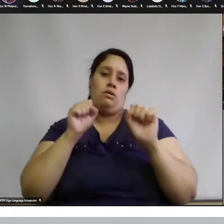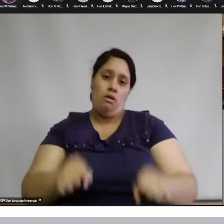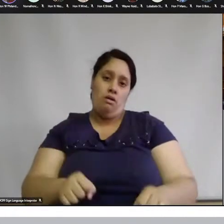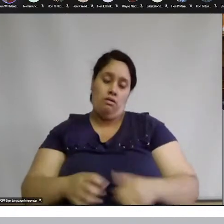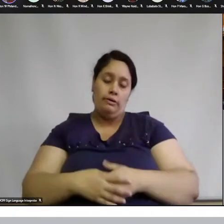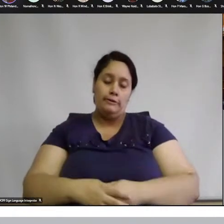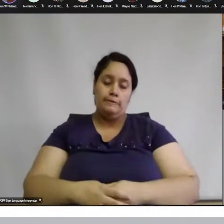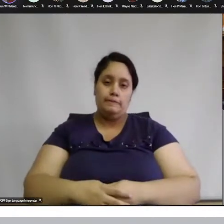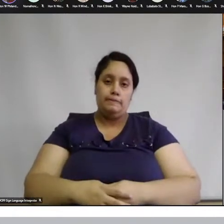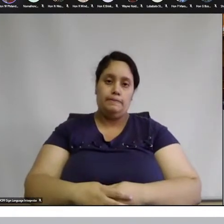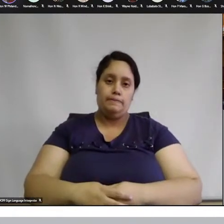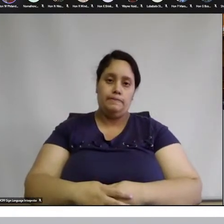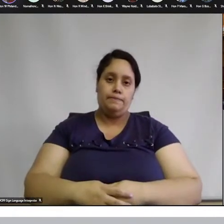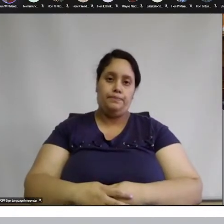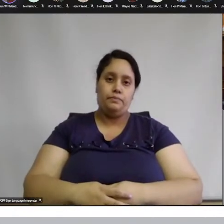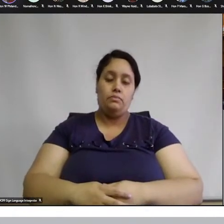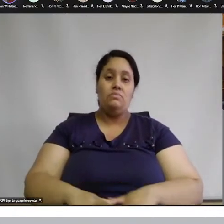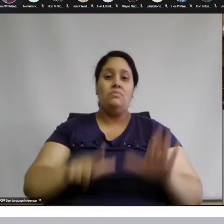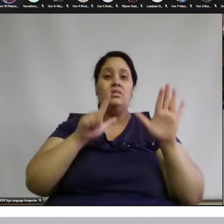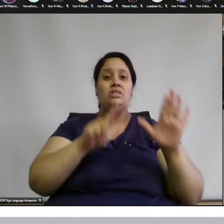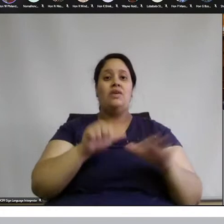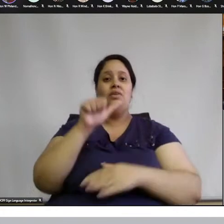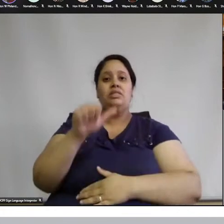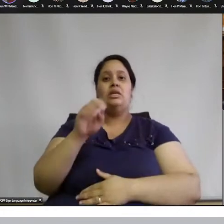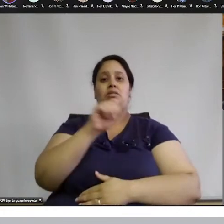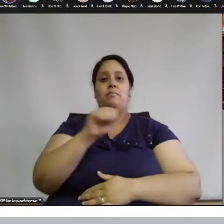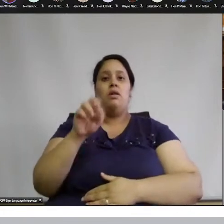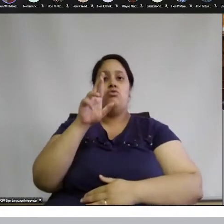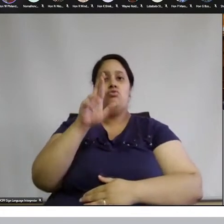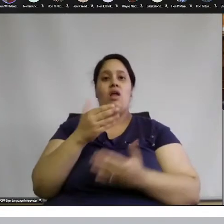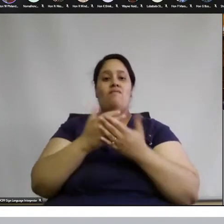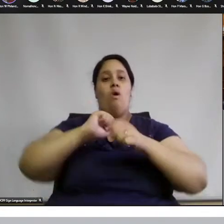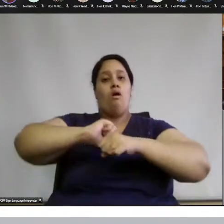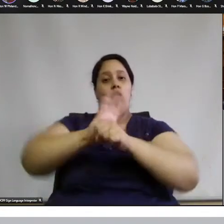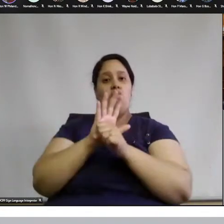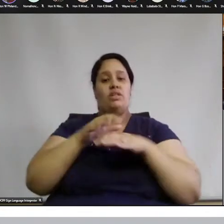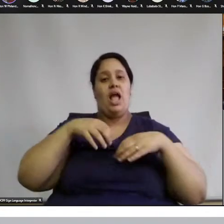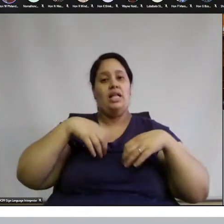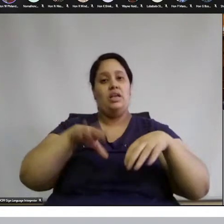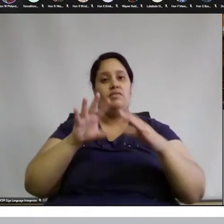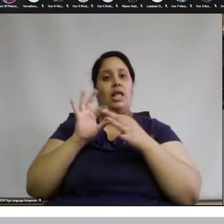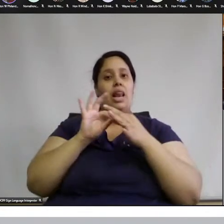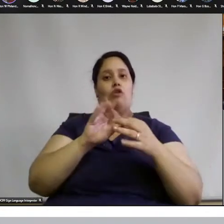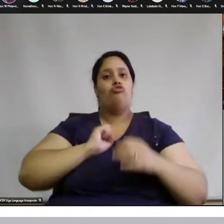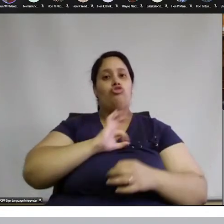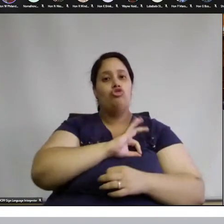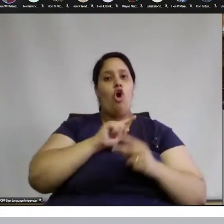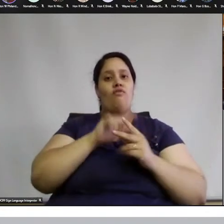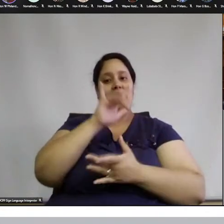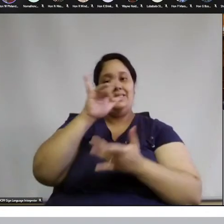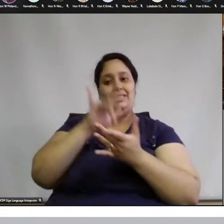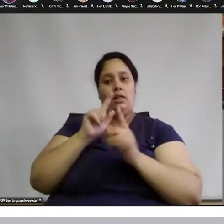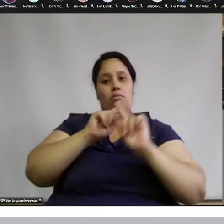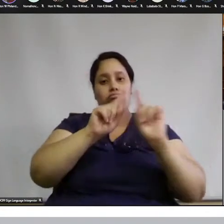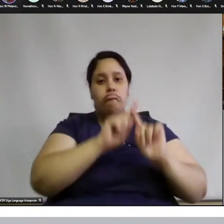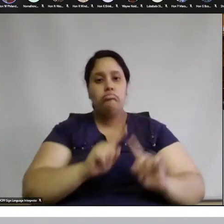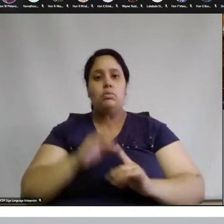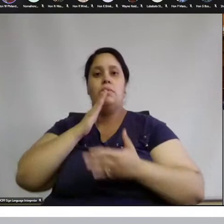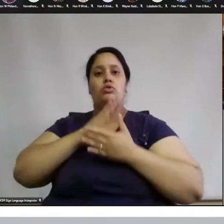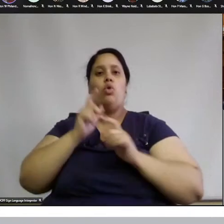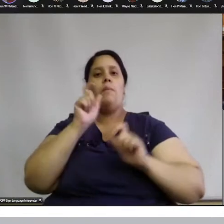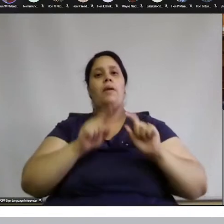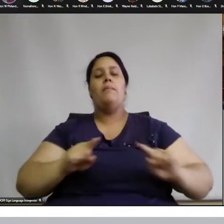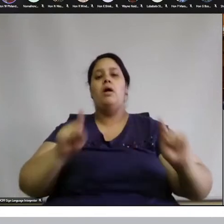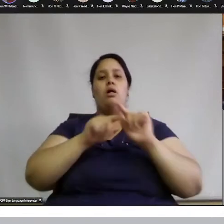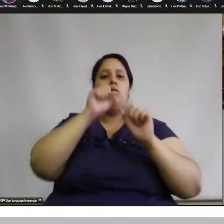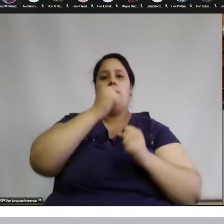and proactively. 76 million for COVID-19 activities related to staff and facilities to make sure we do not